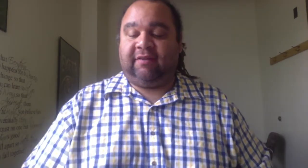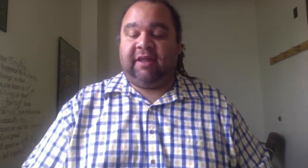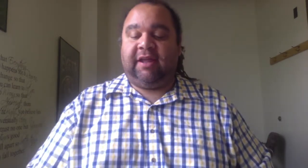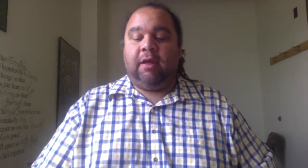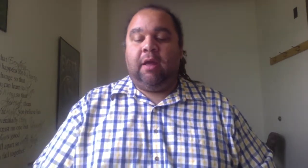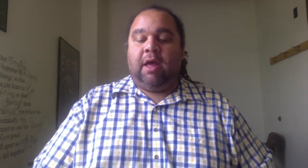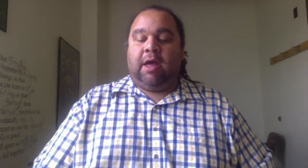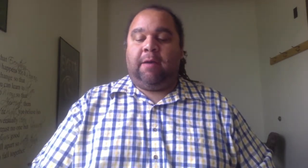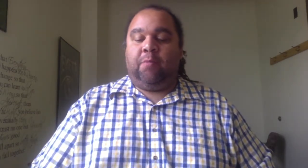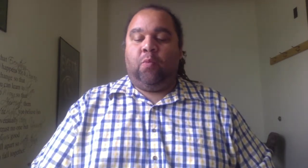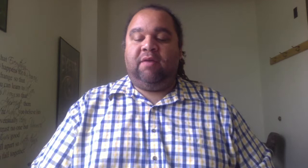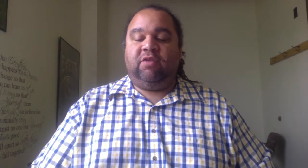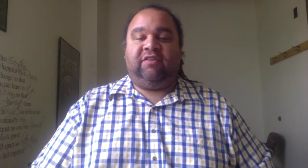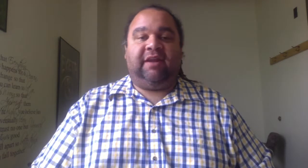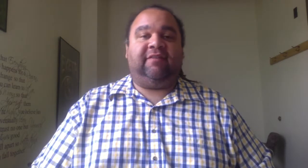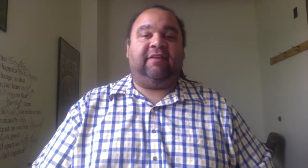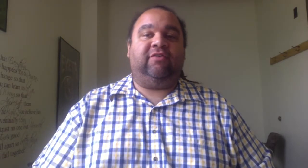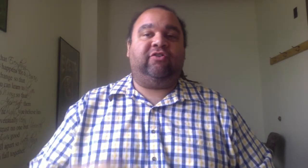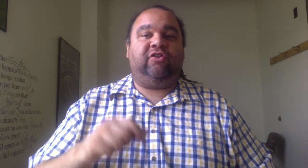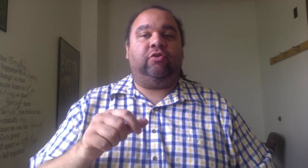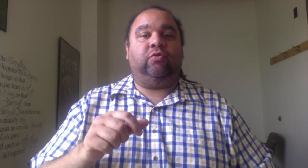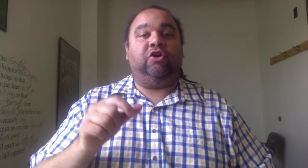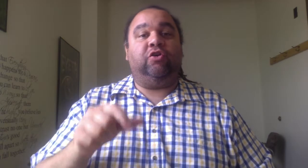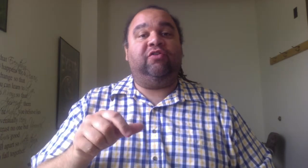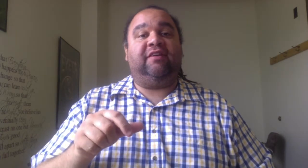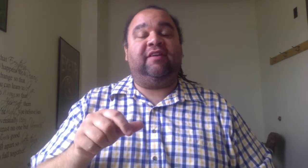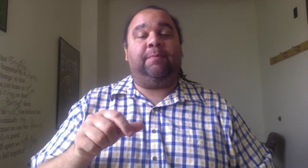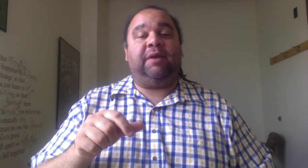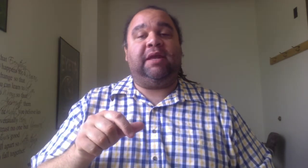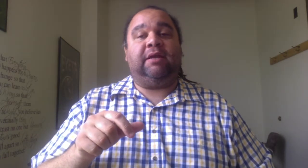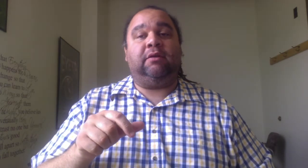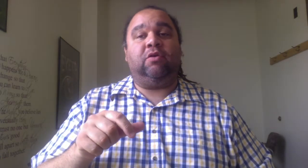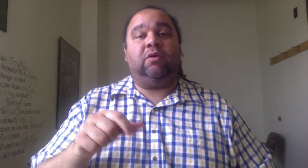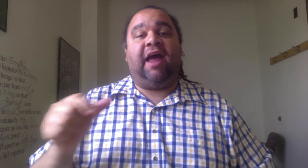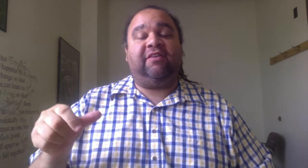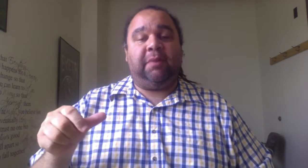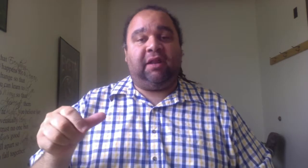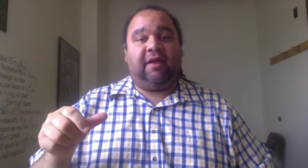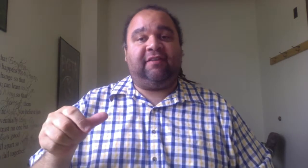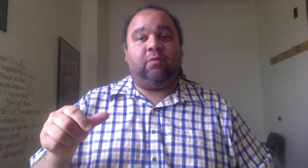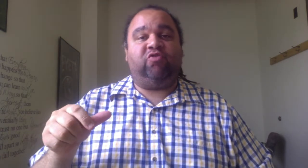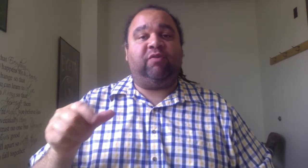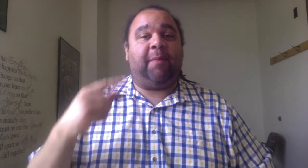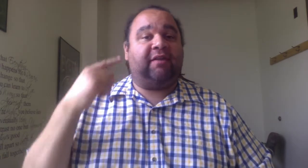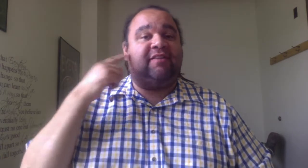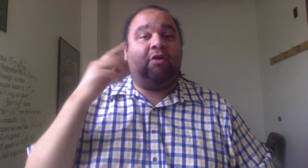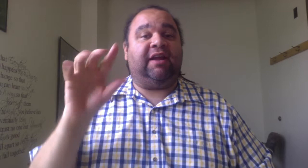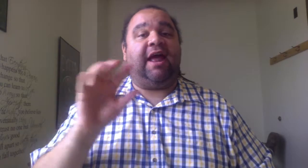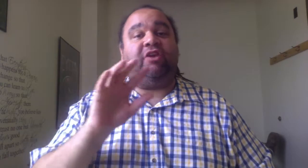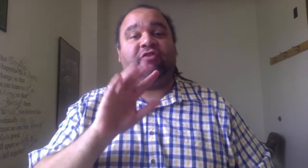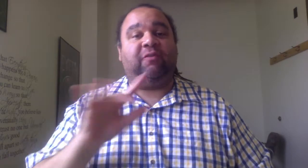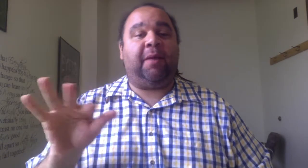easily. One of those things is to use the tip in your last minute lesson, which was about sounding it out as you spell it